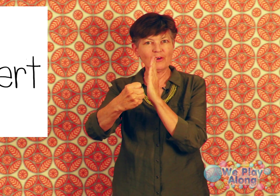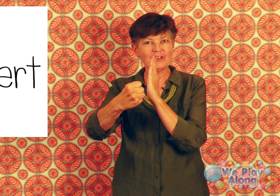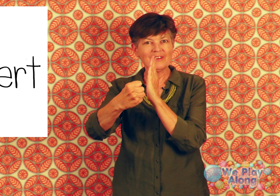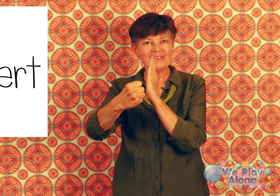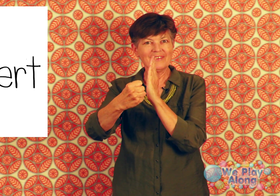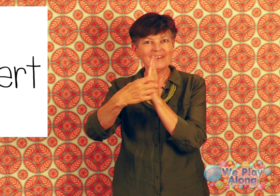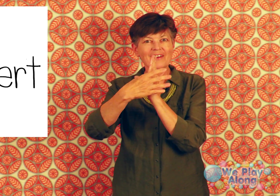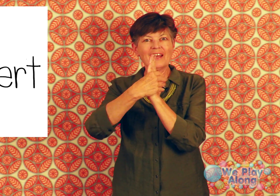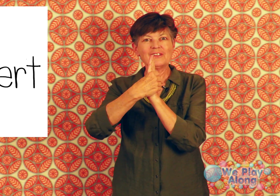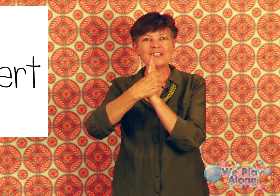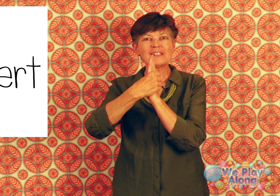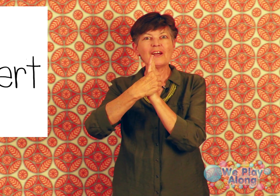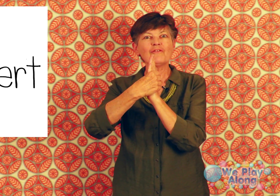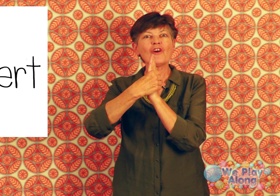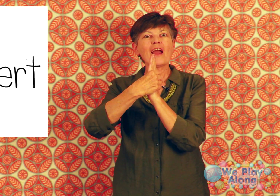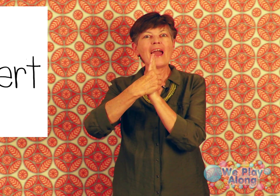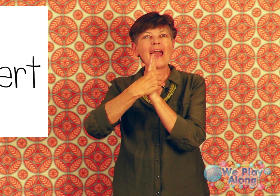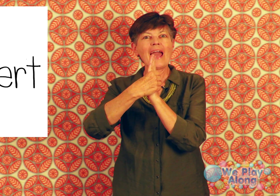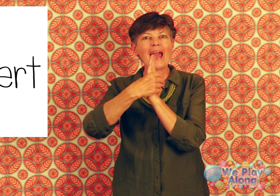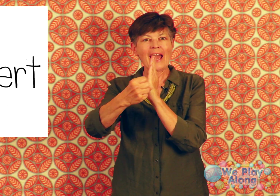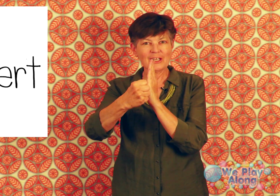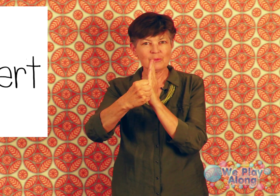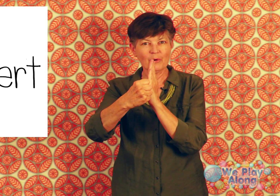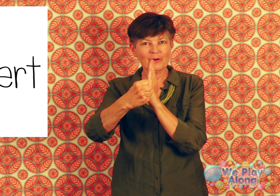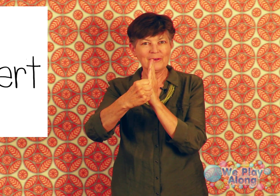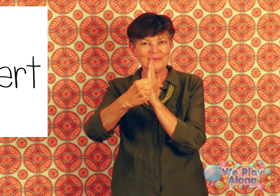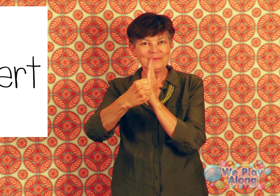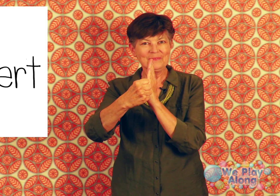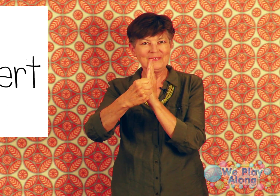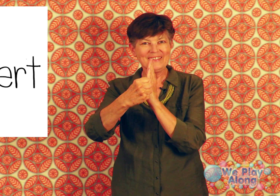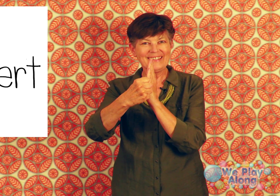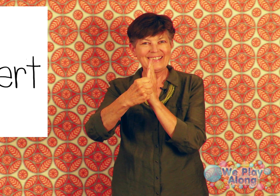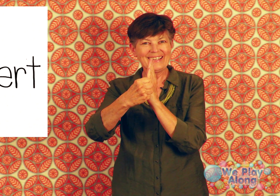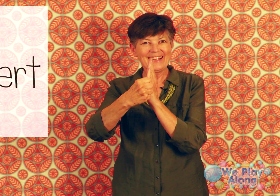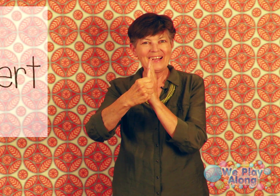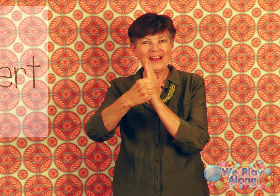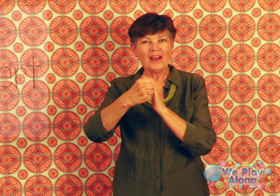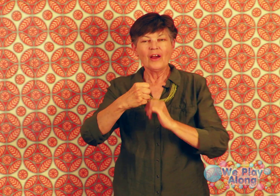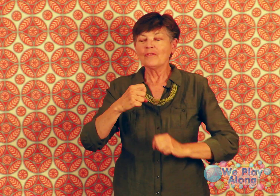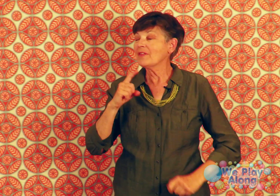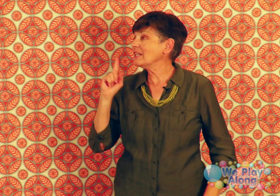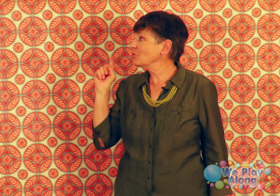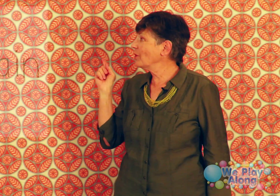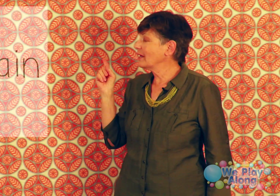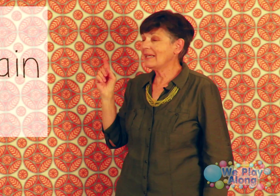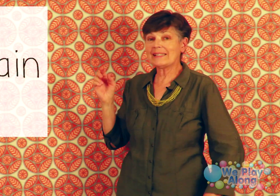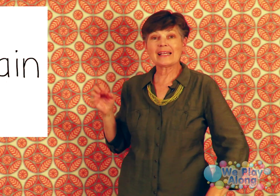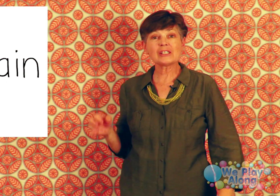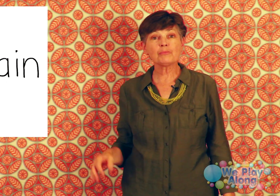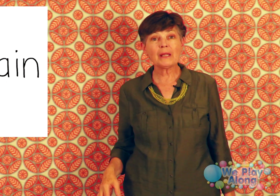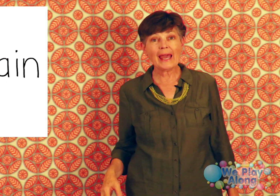expert. And this is a sign for expert. For this word is